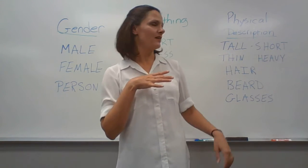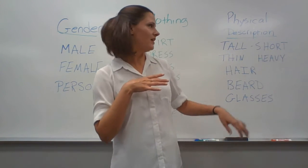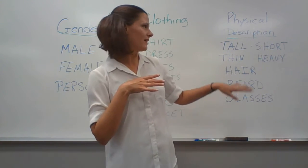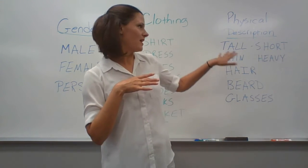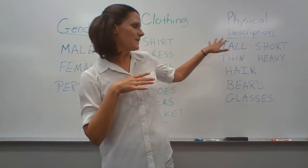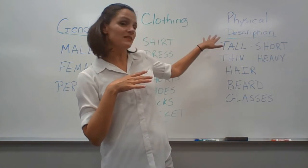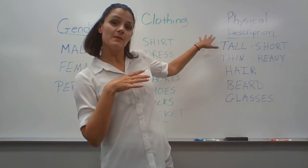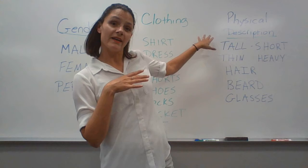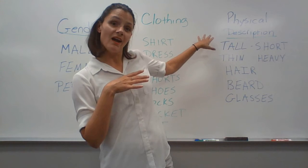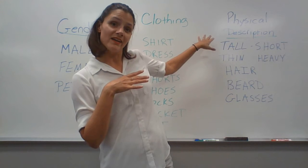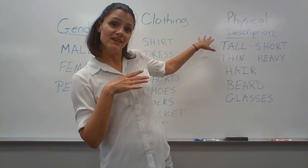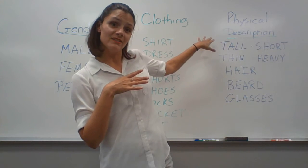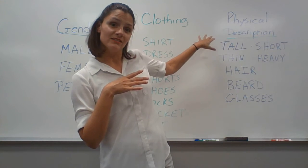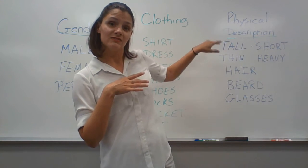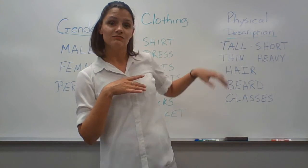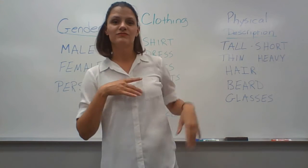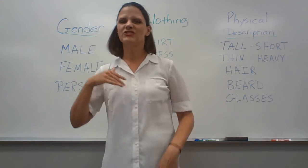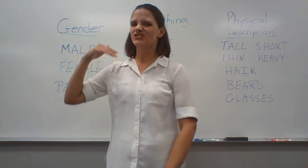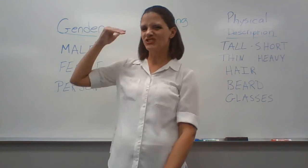I commented about a height.